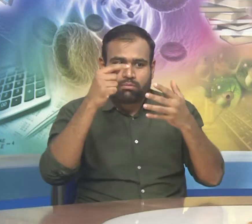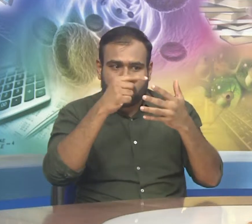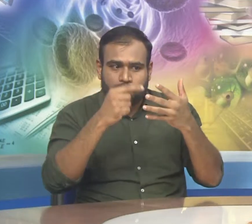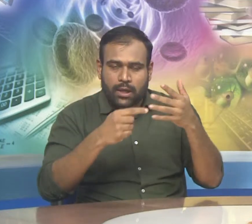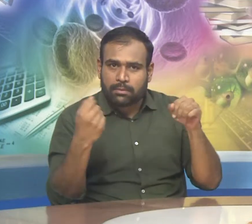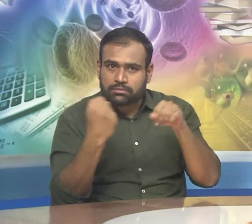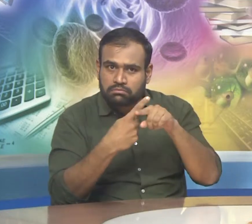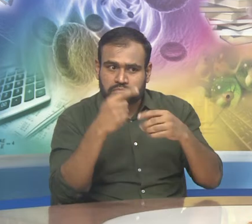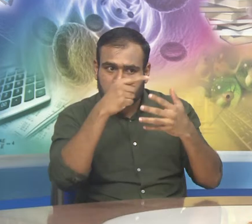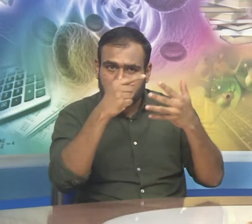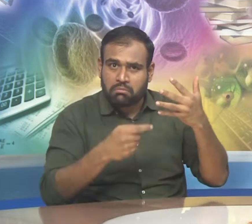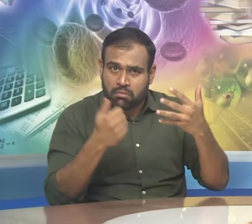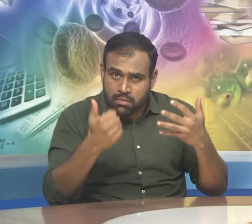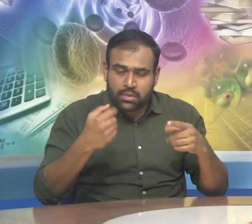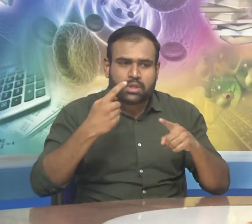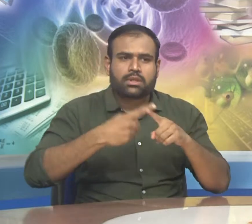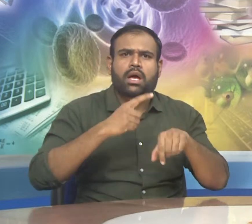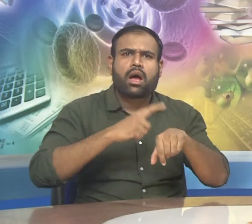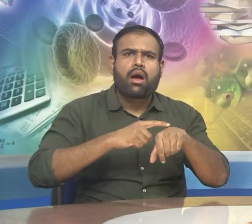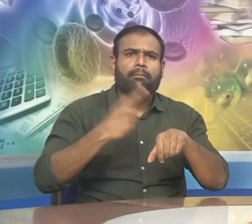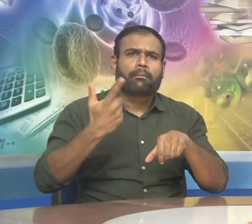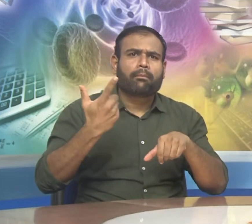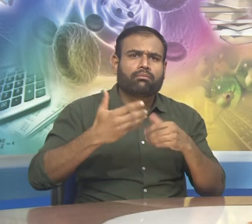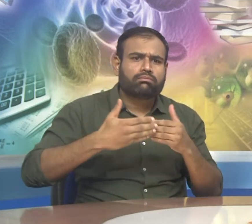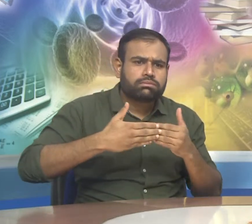Qualification, tenure, and removal of the judges.